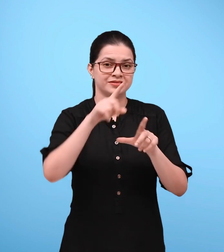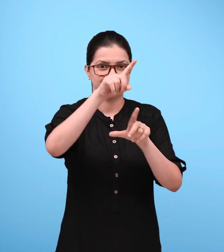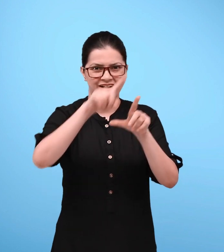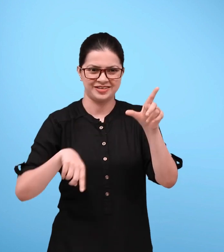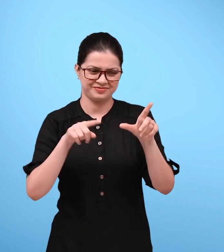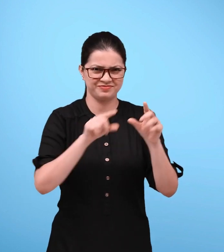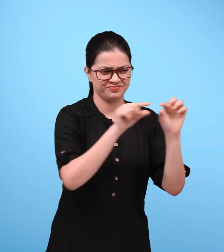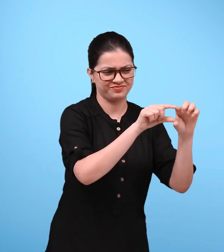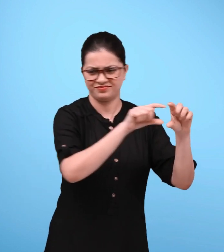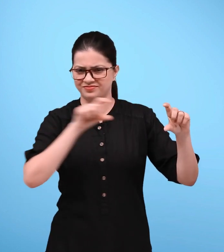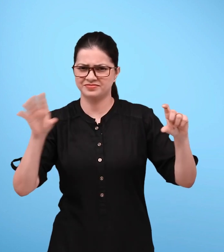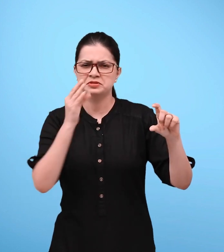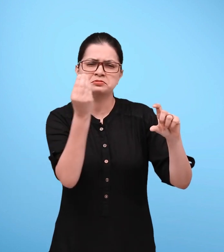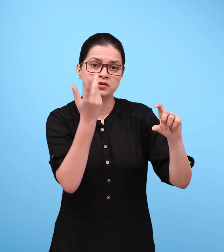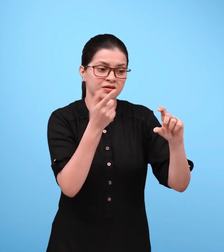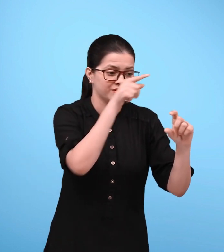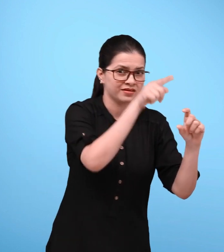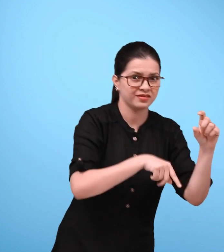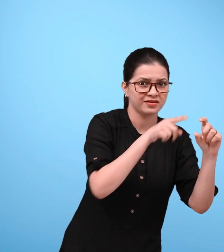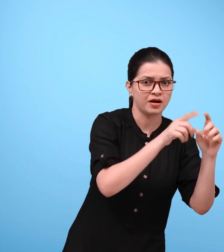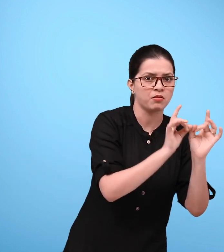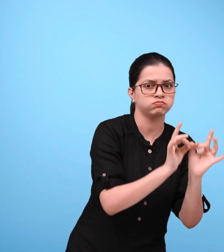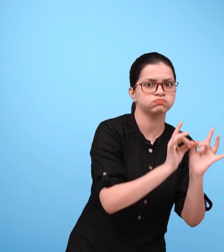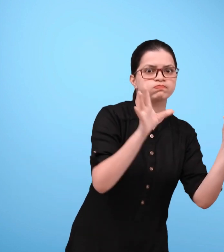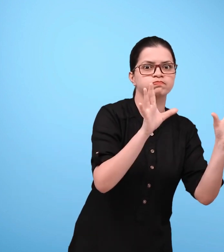In some scales, the ends may be broken.